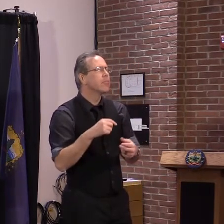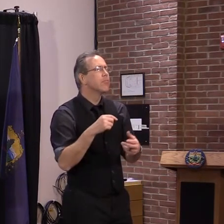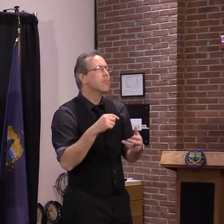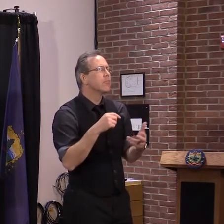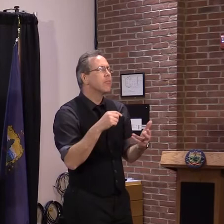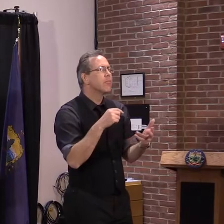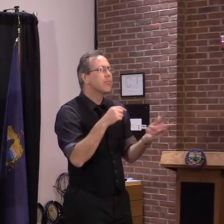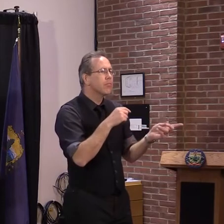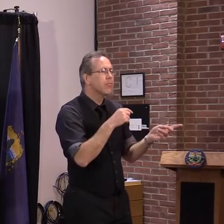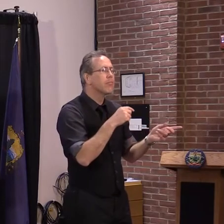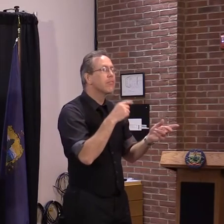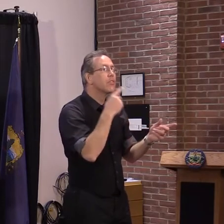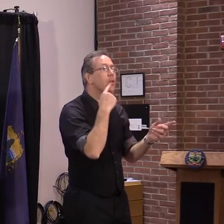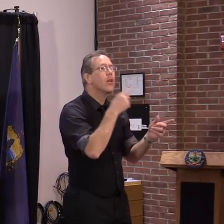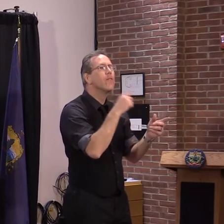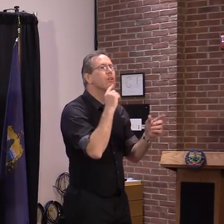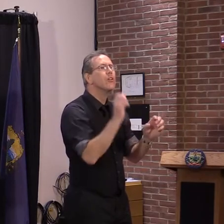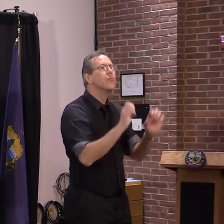I think most of us would feel